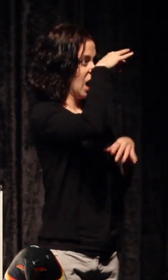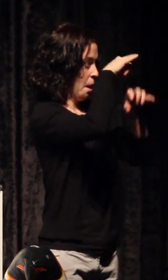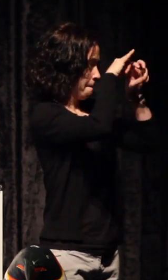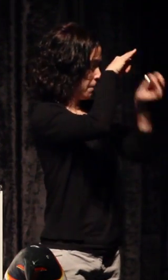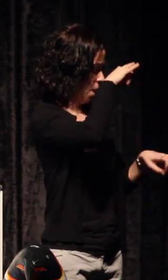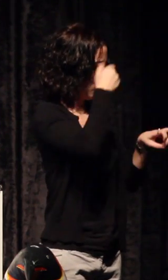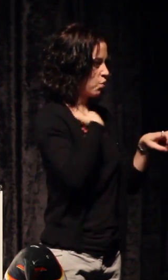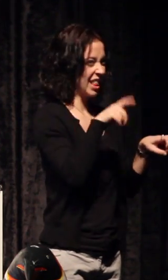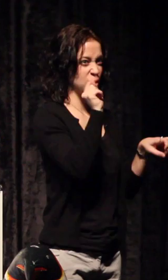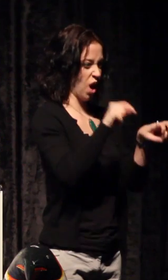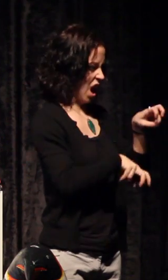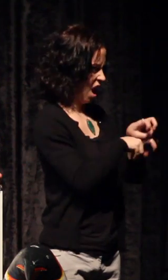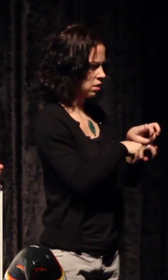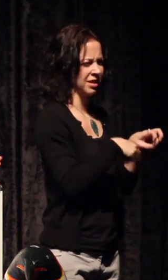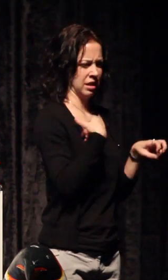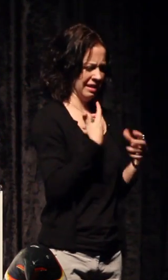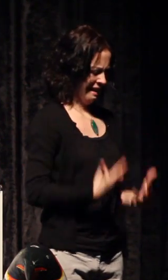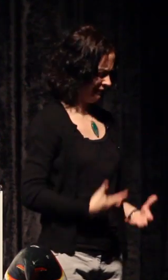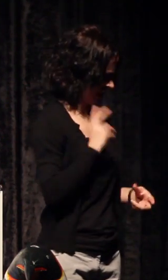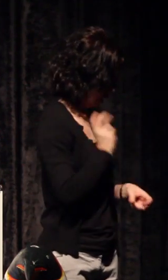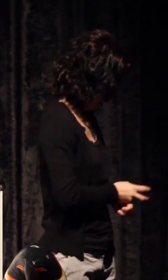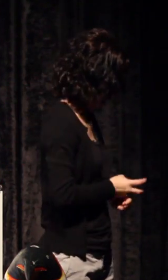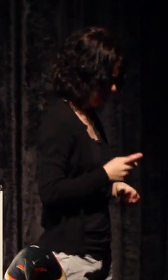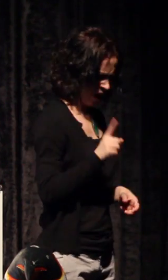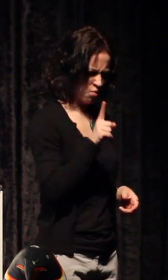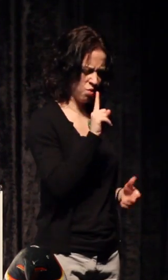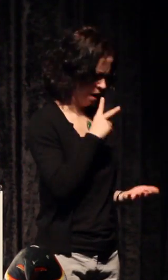It's heavy, it's hard, and you have no idea where you're going to land.